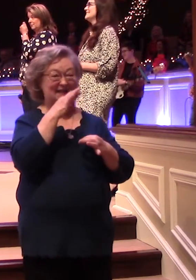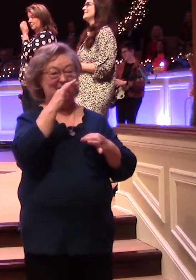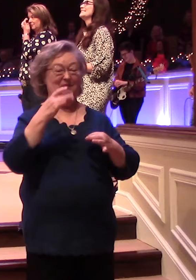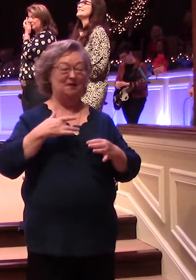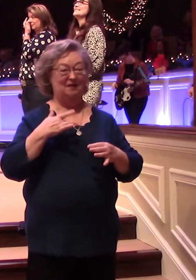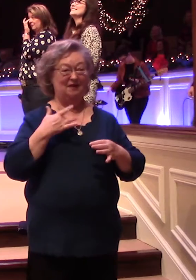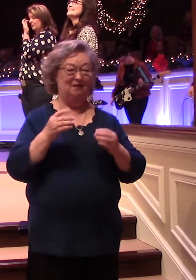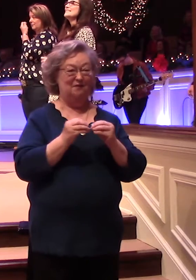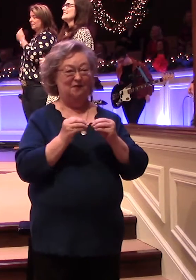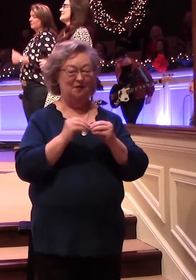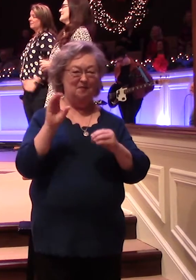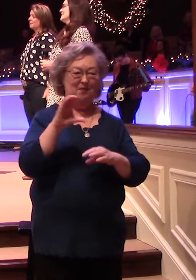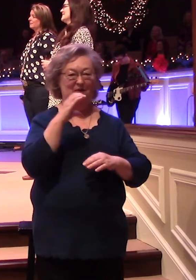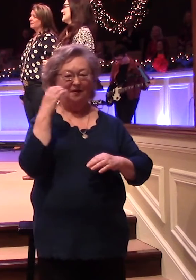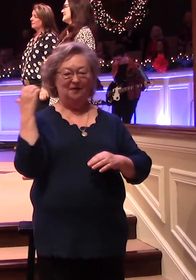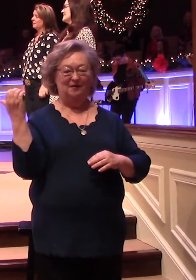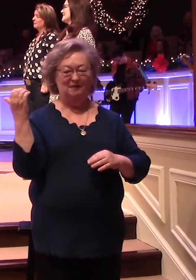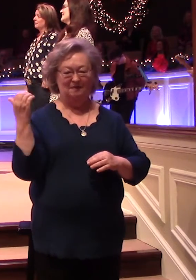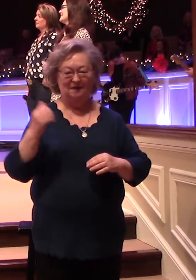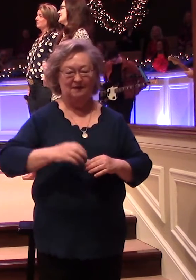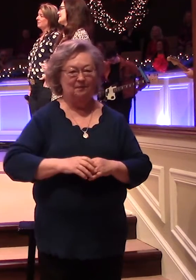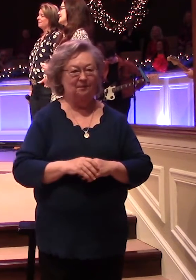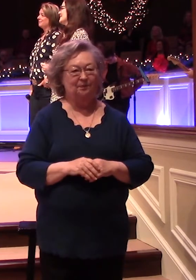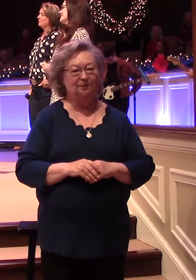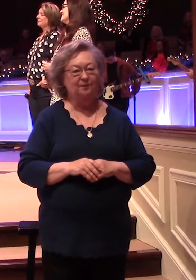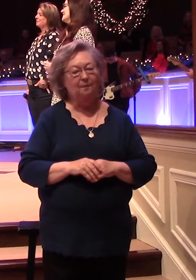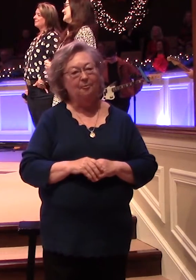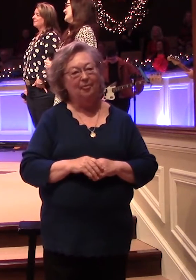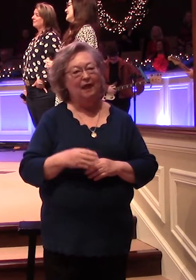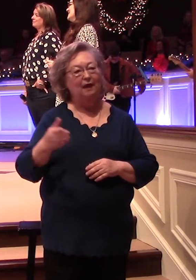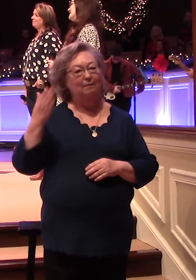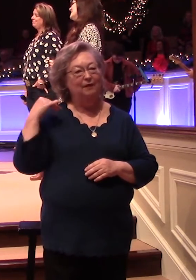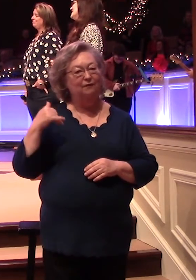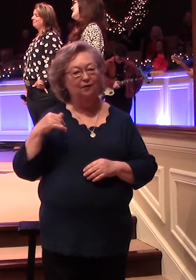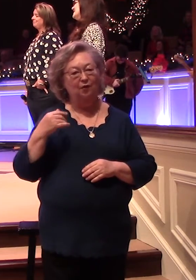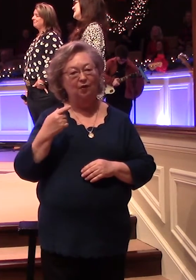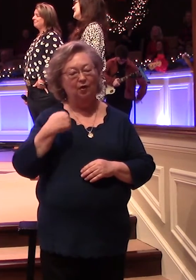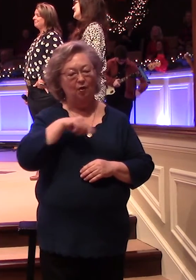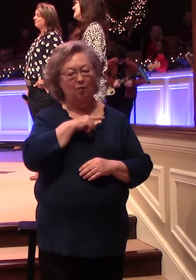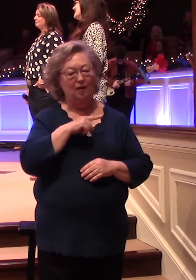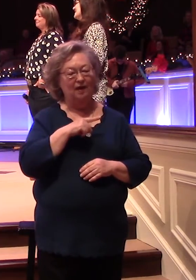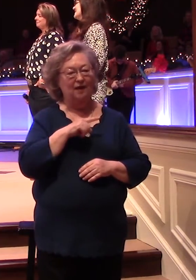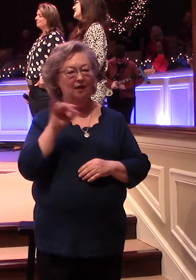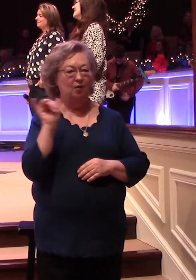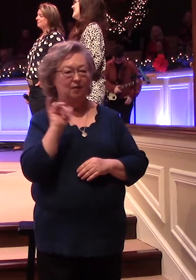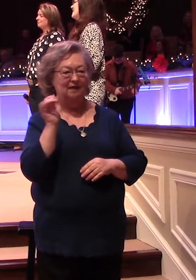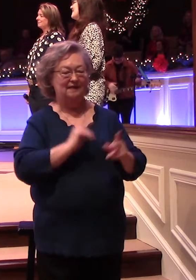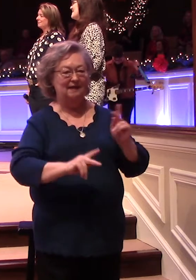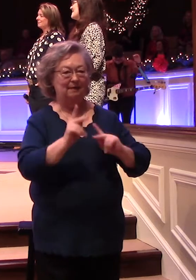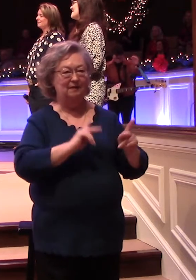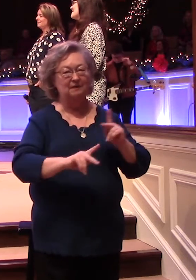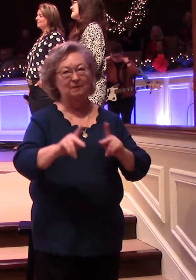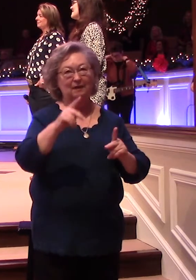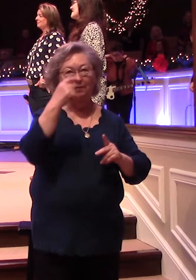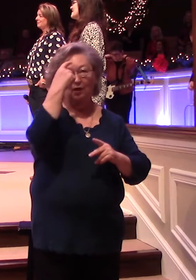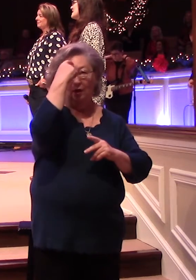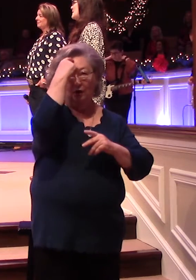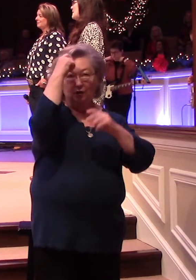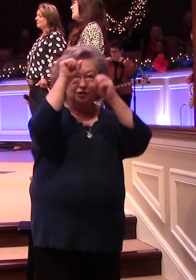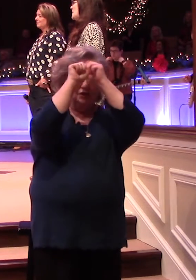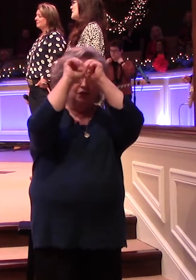fortunes of Zion, we were like those who dream. Our mouths were filled with laughter then, and our tongues with shouts of